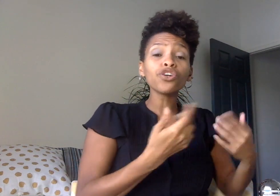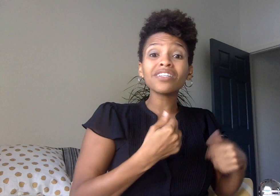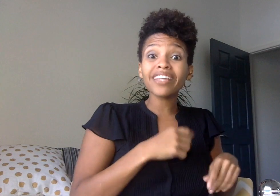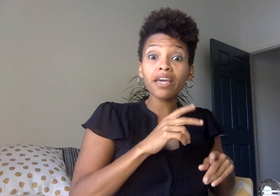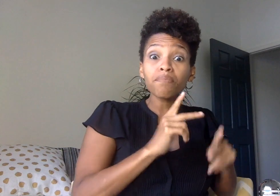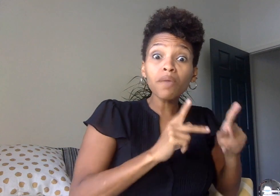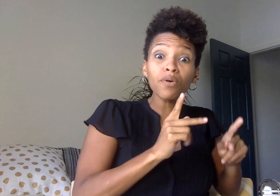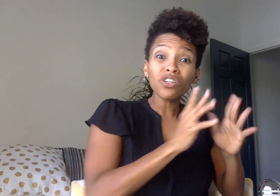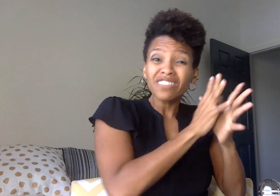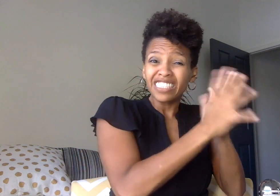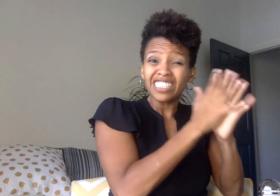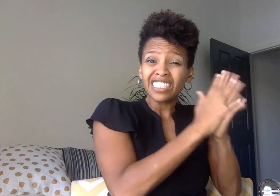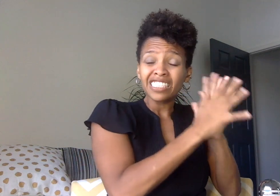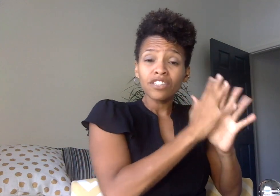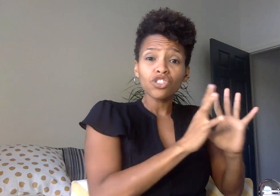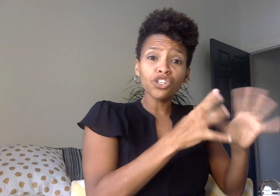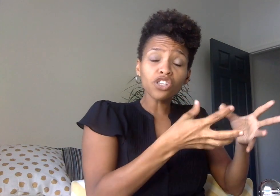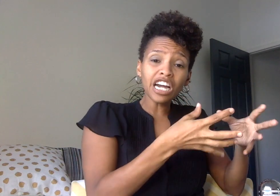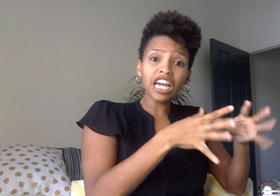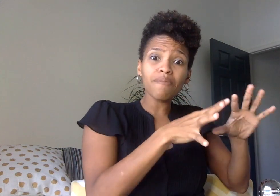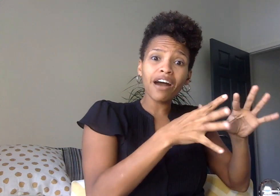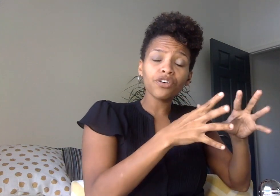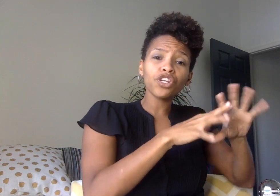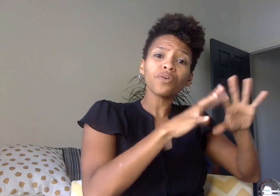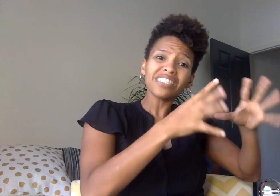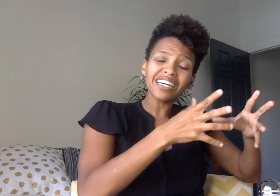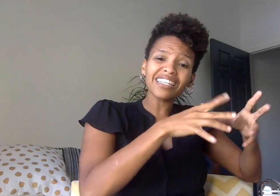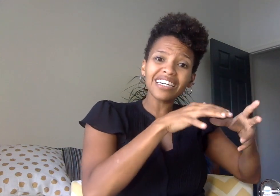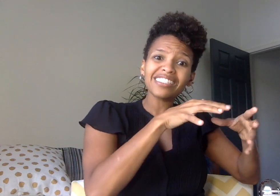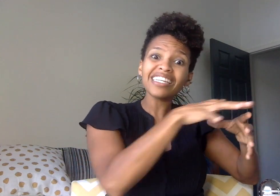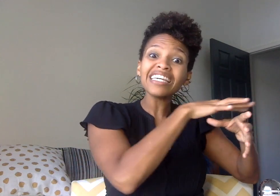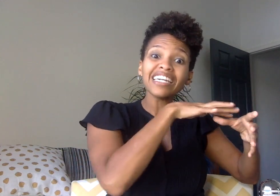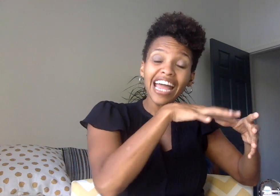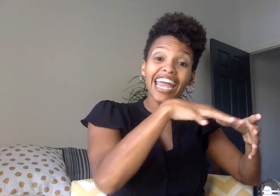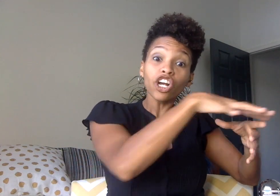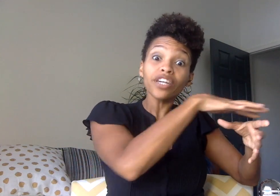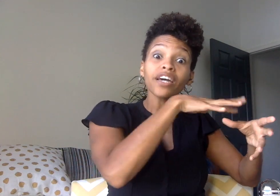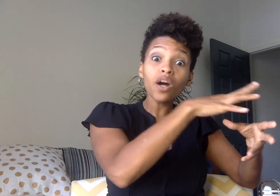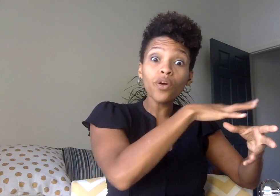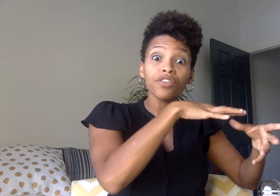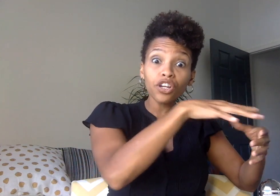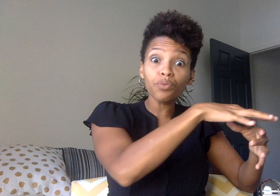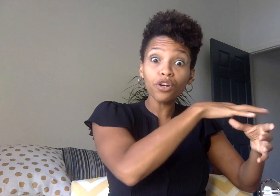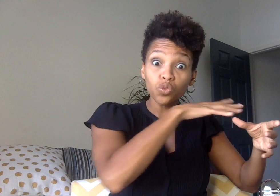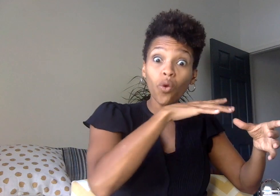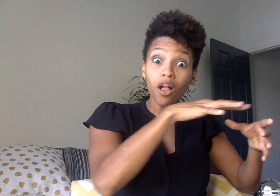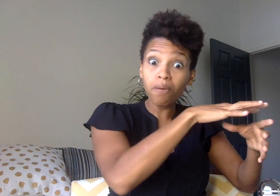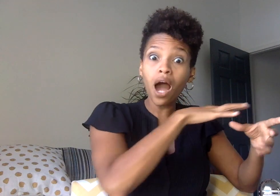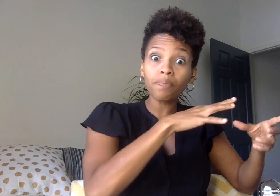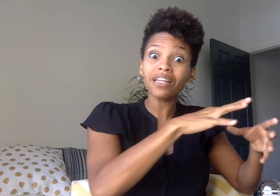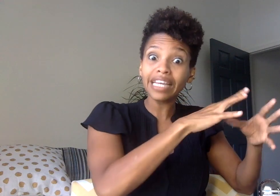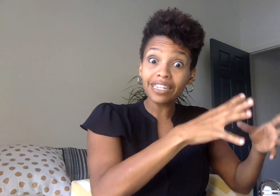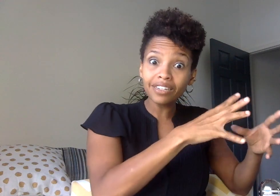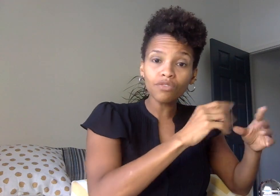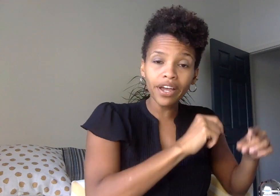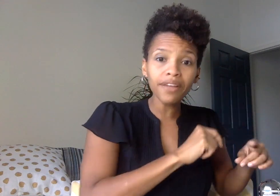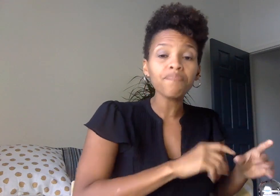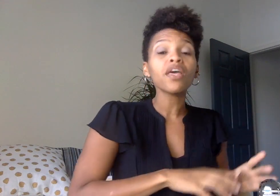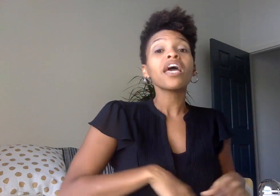could say people. So you're talking about, a city area where it's well populated, right?